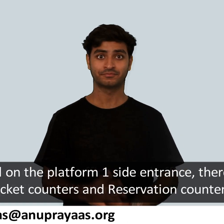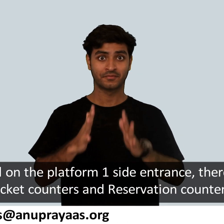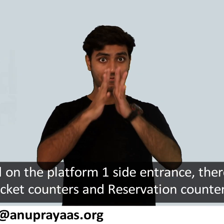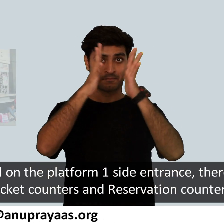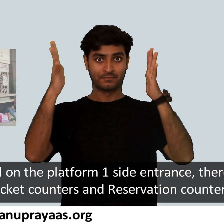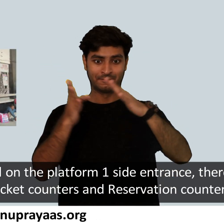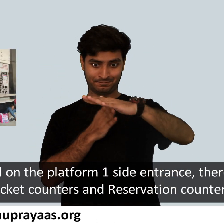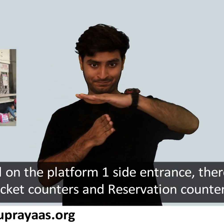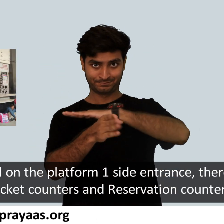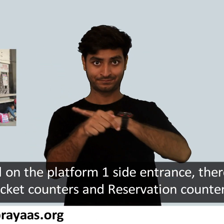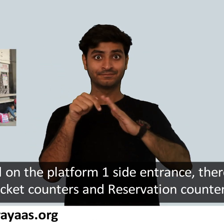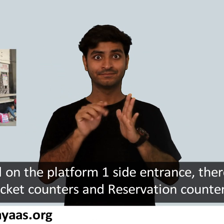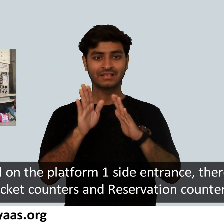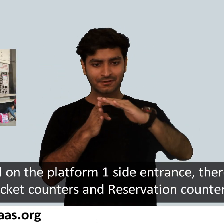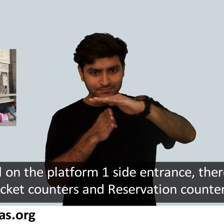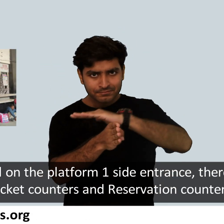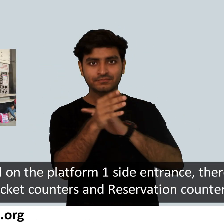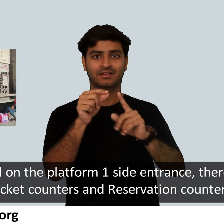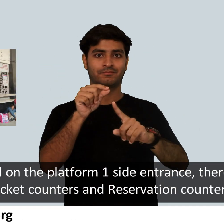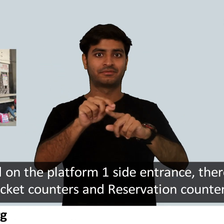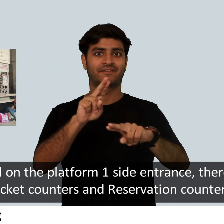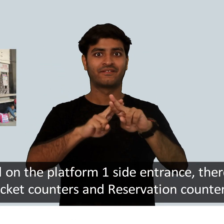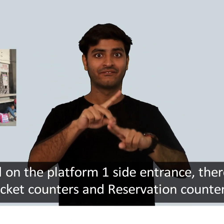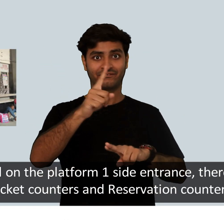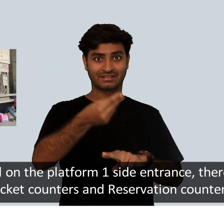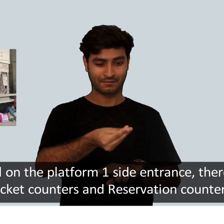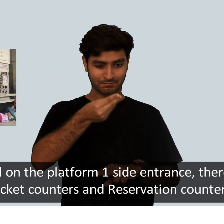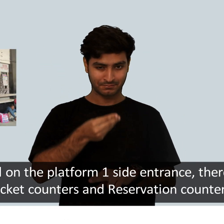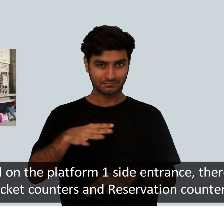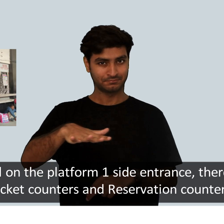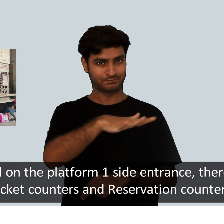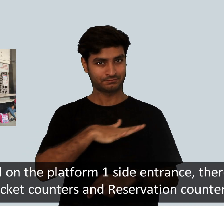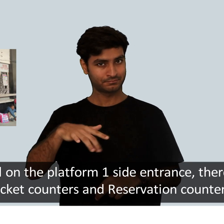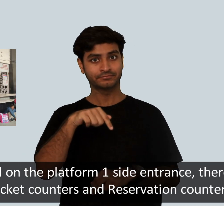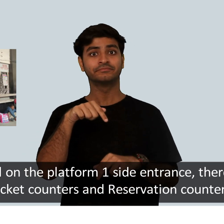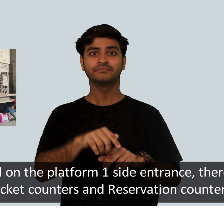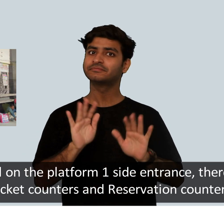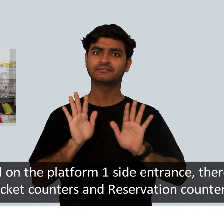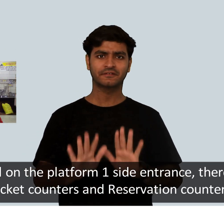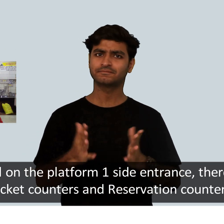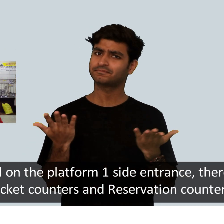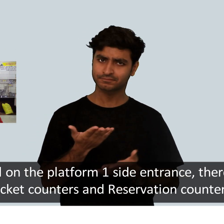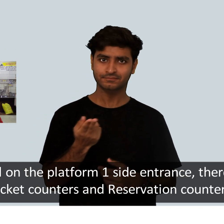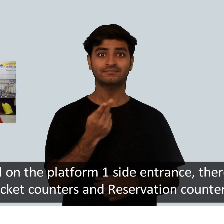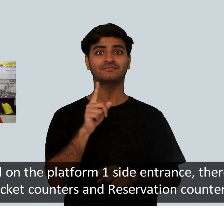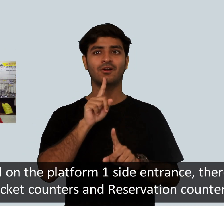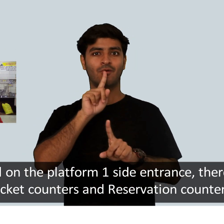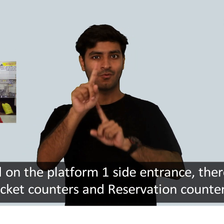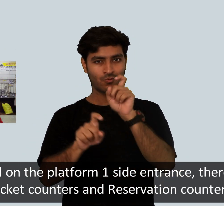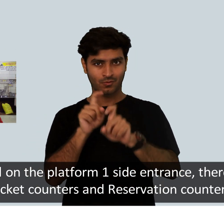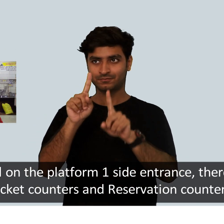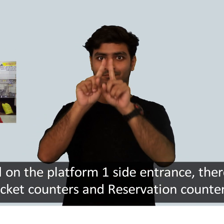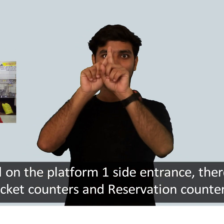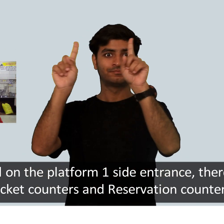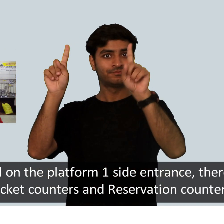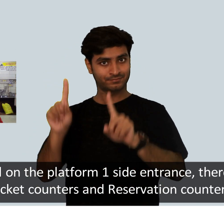In the main entrance hall on the platform 1 side entrance, there is an inquiry counter, ticket counters